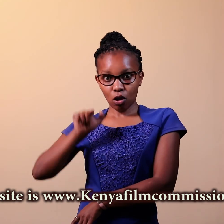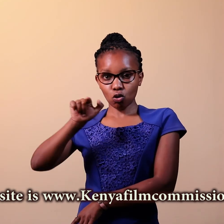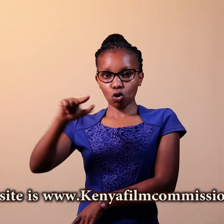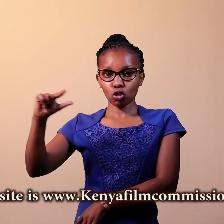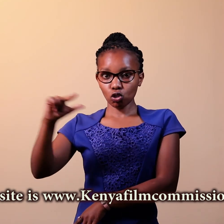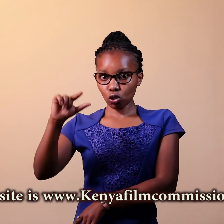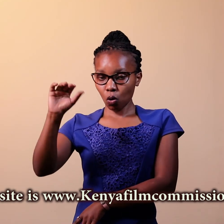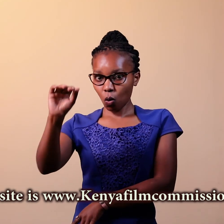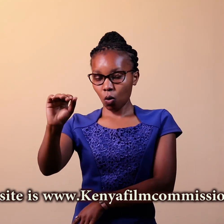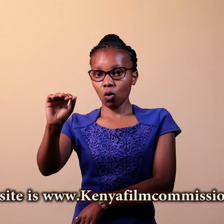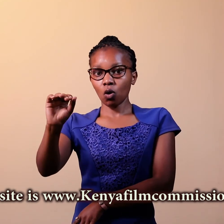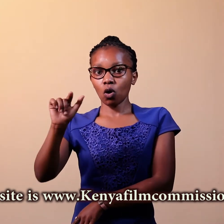Go. Dot. Ke.